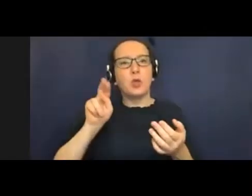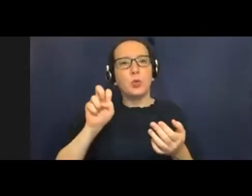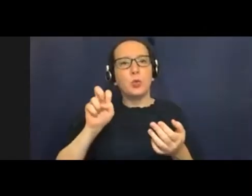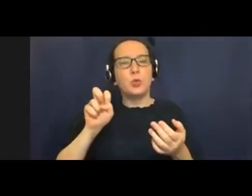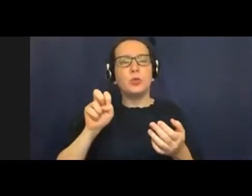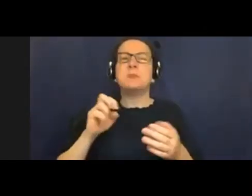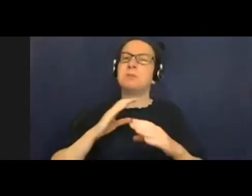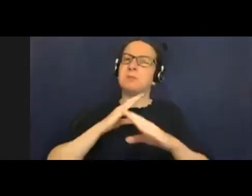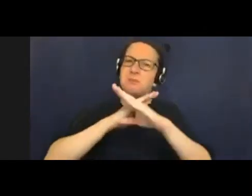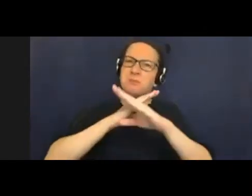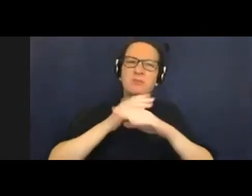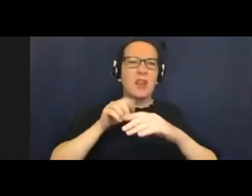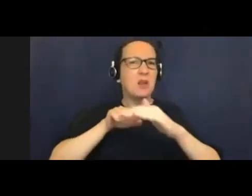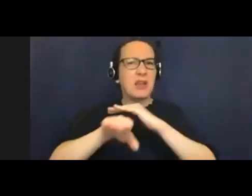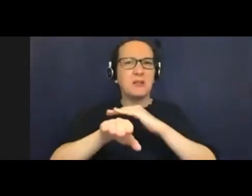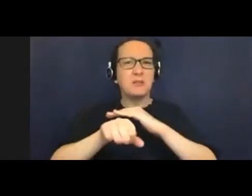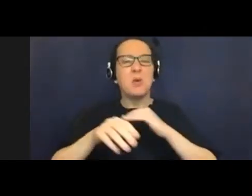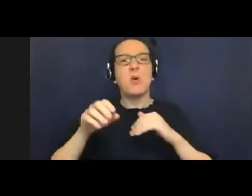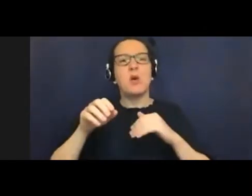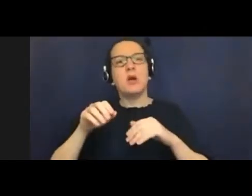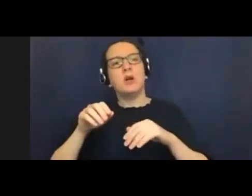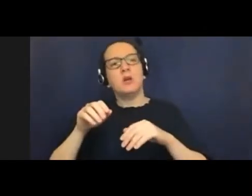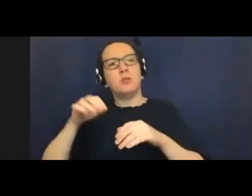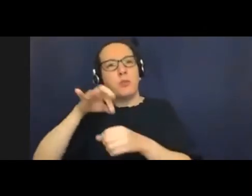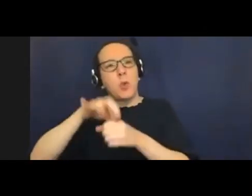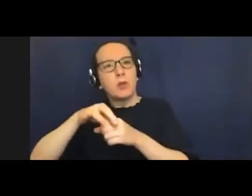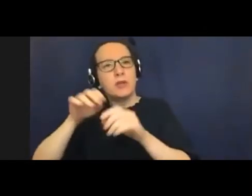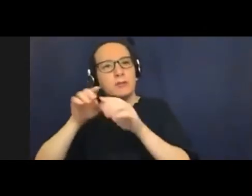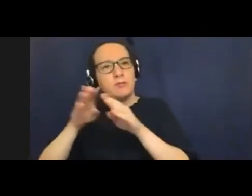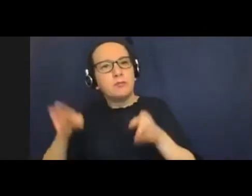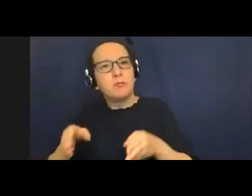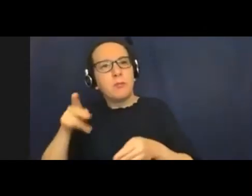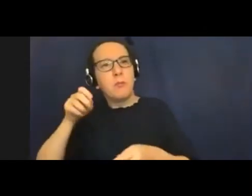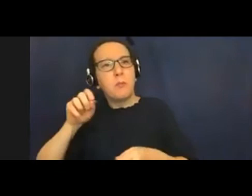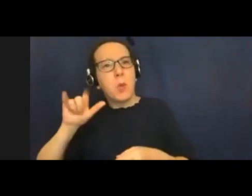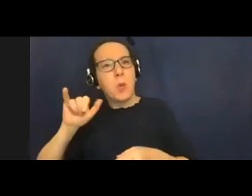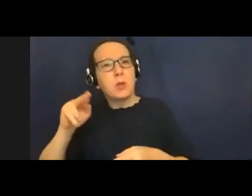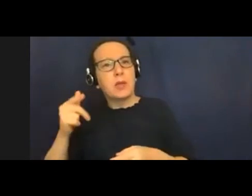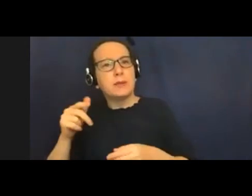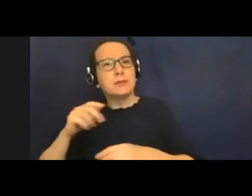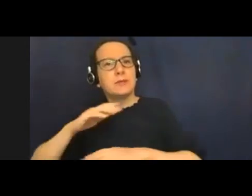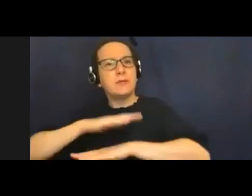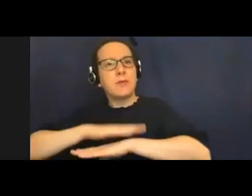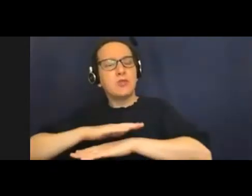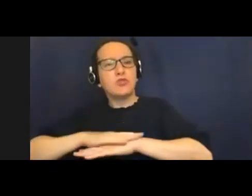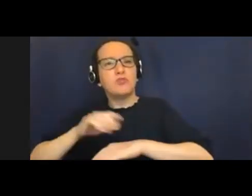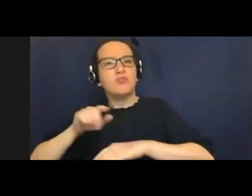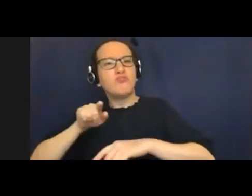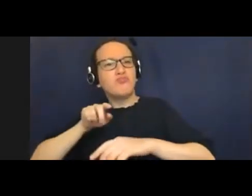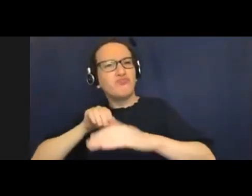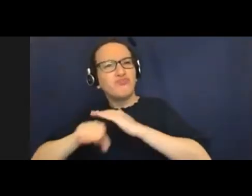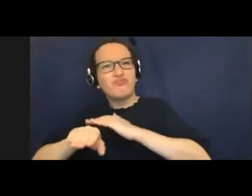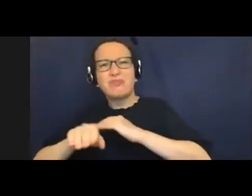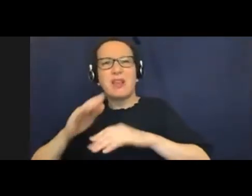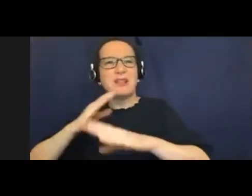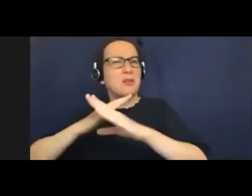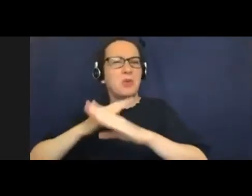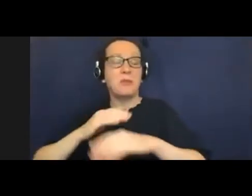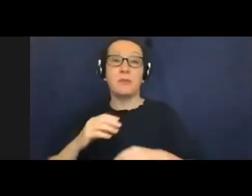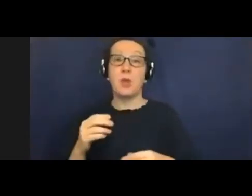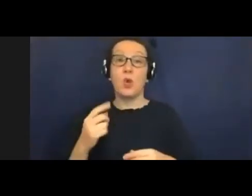polling stations here are accessible. And the side effect of making polling stations accessible is that many of them are in